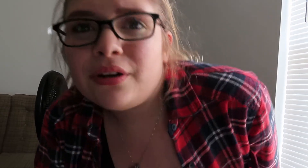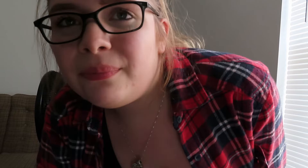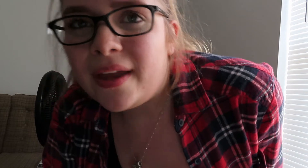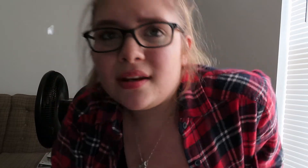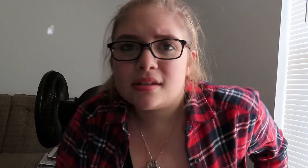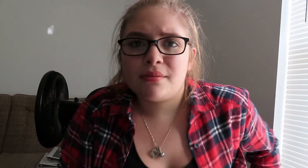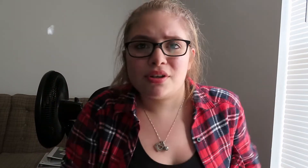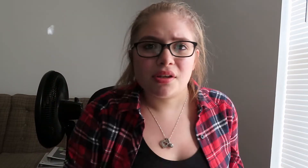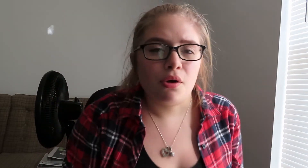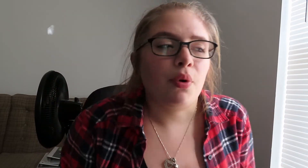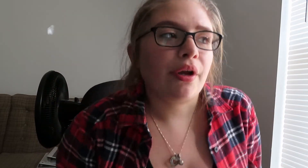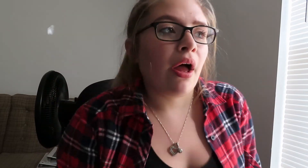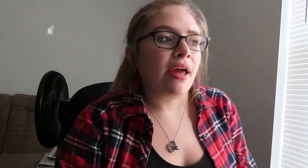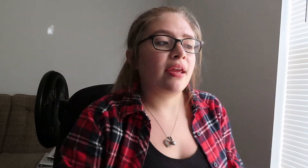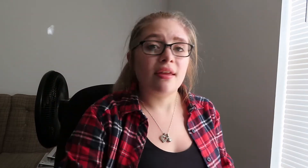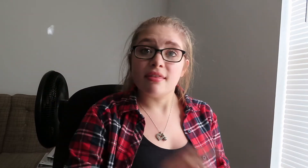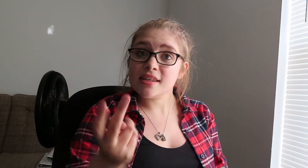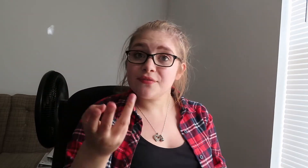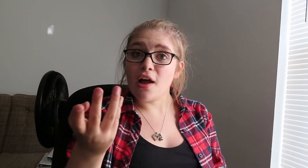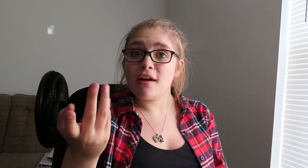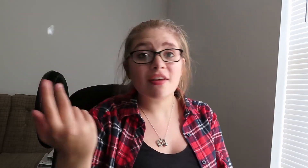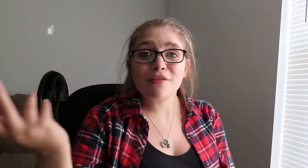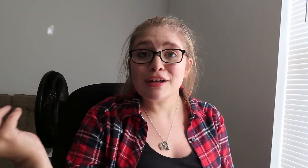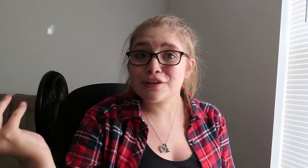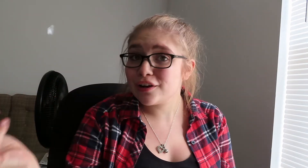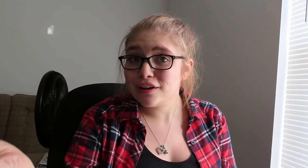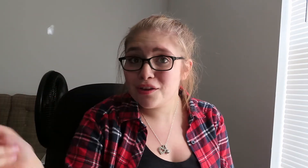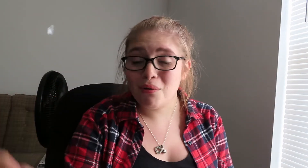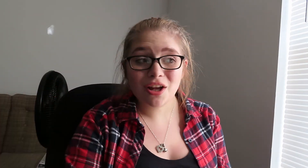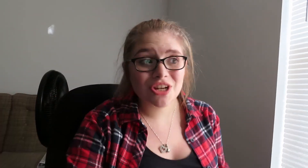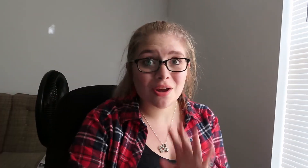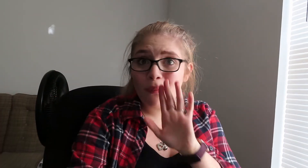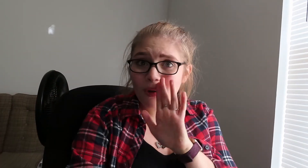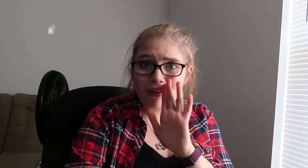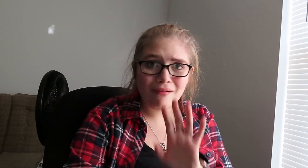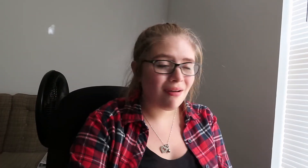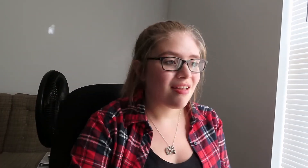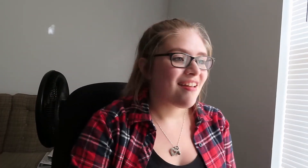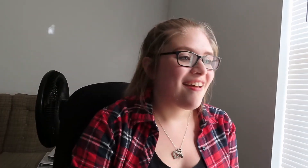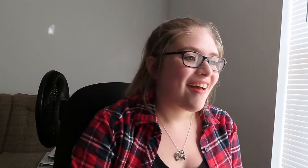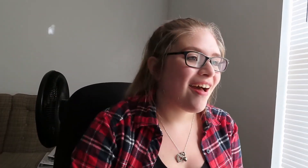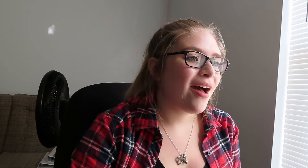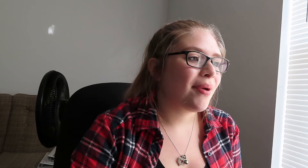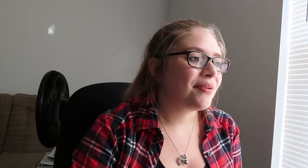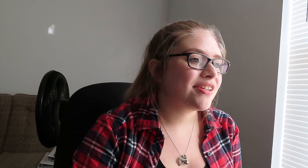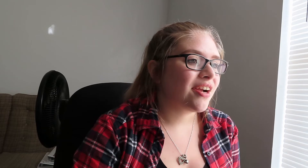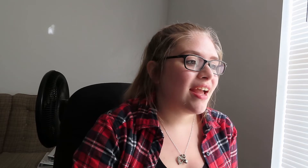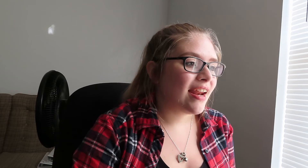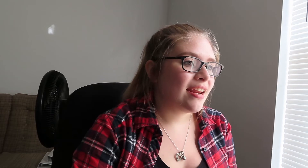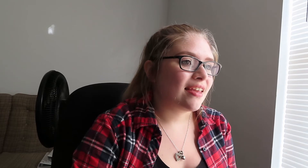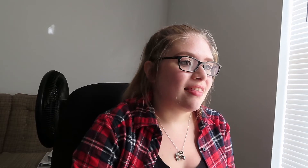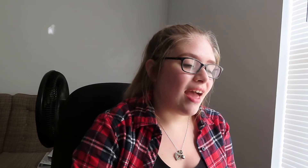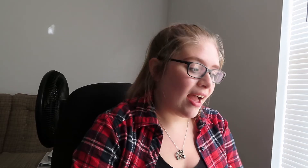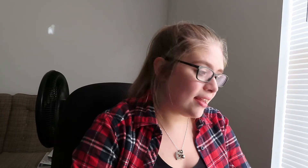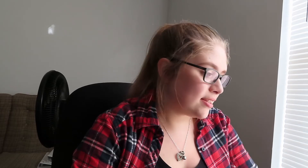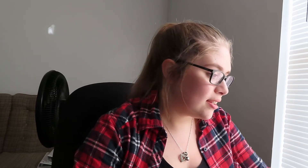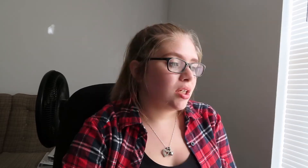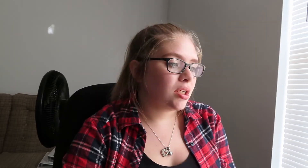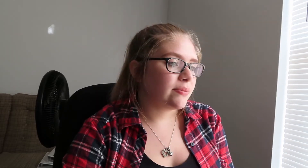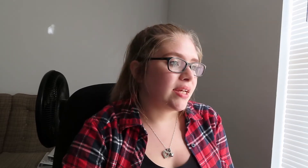a little bit i'm just gonna work on this vlog that you guys are currently watching whoa um i'm gonna start editing that oh i'm